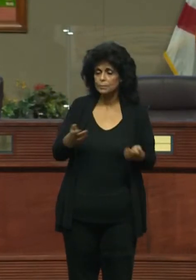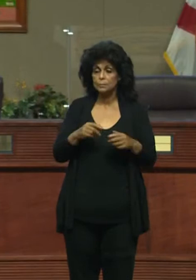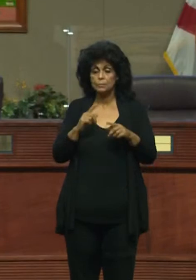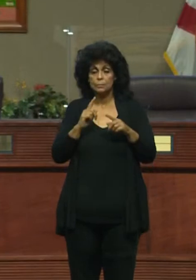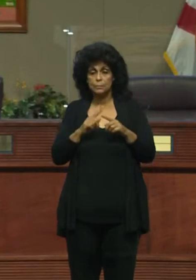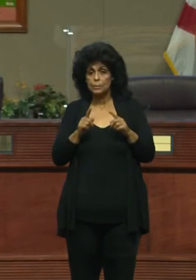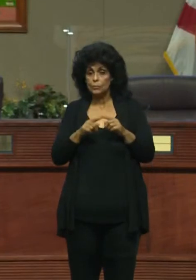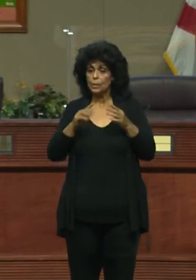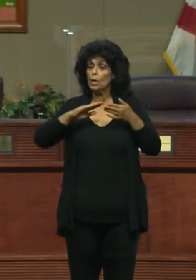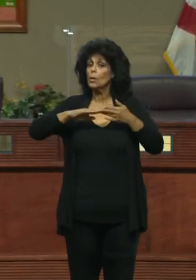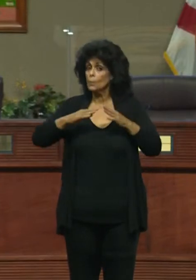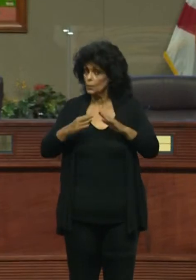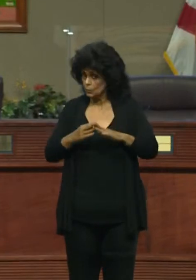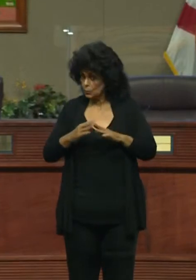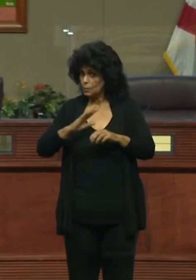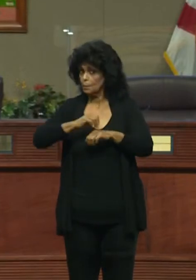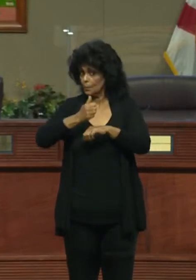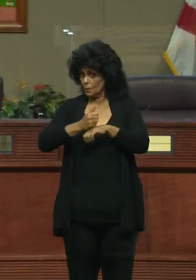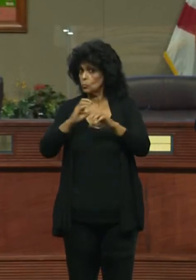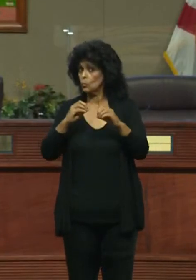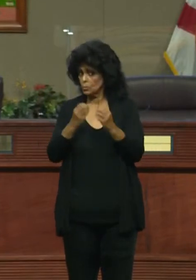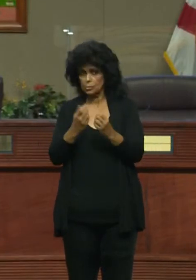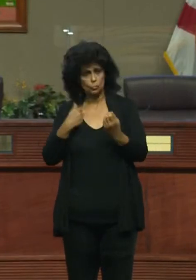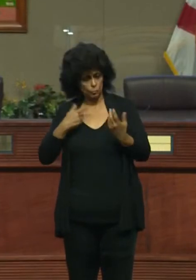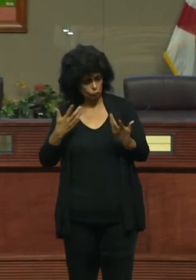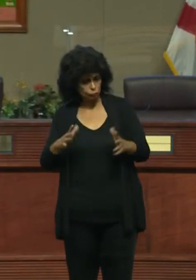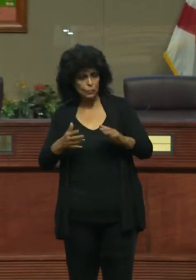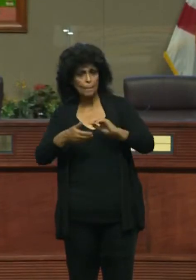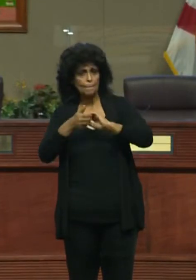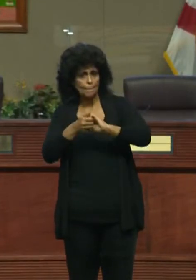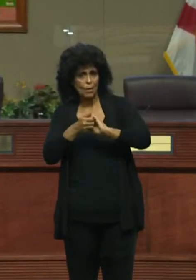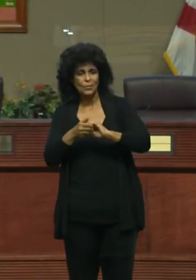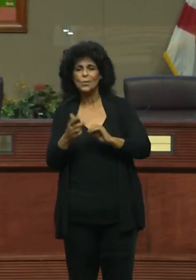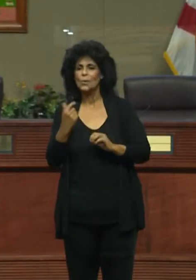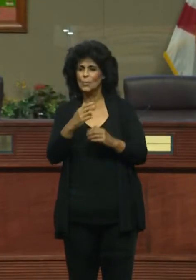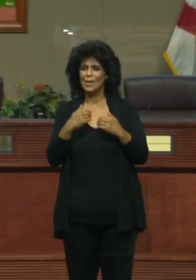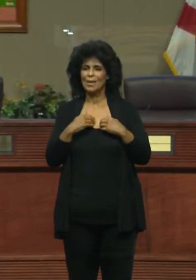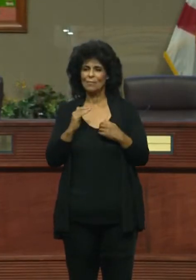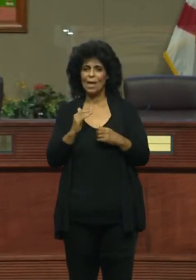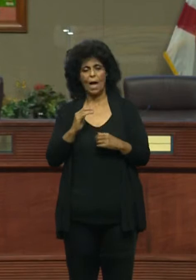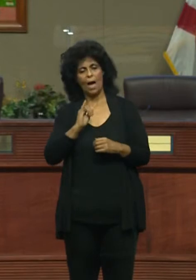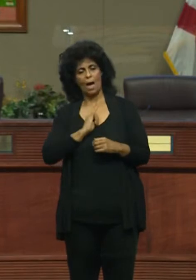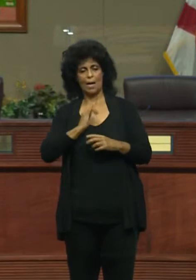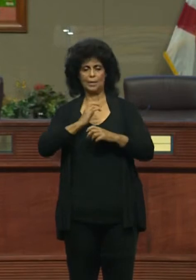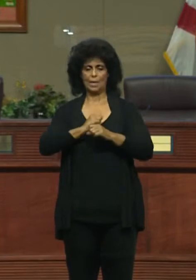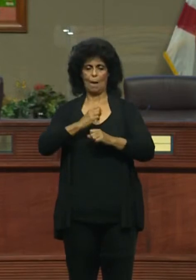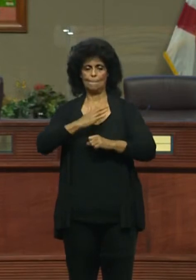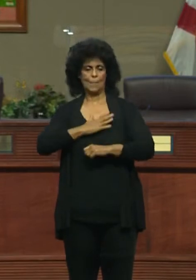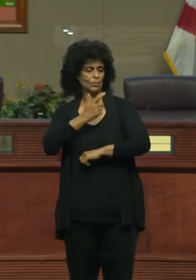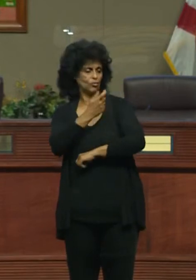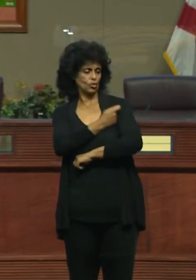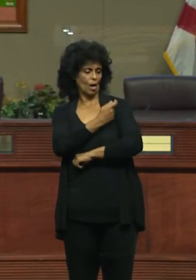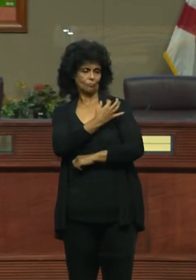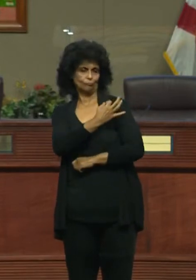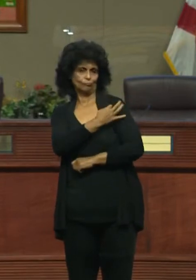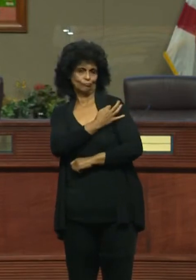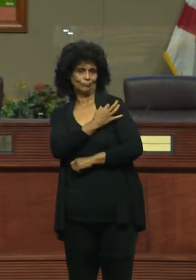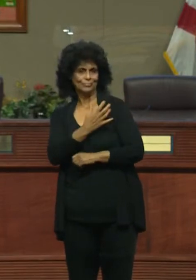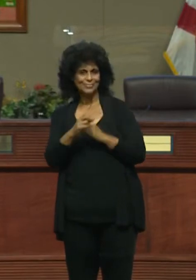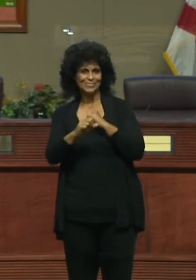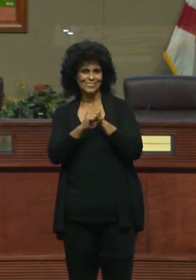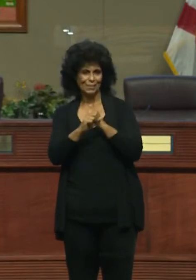community-based organizations. We are using the I Got My Shot campaign and other campaigns to try to encourage people to